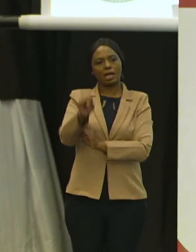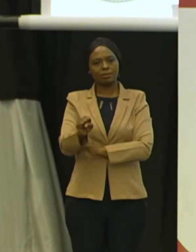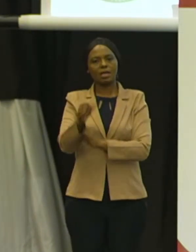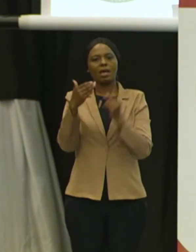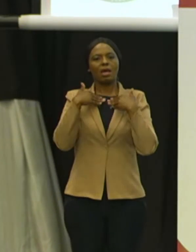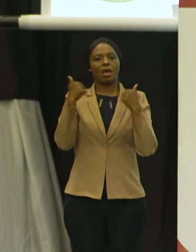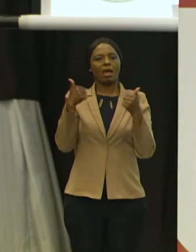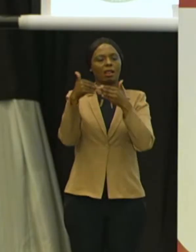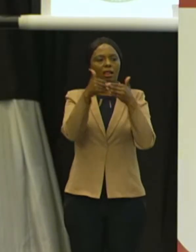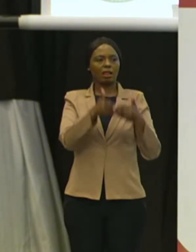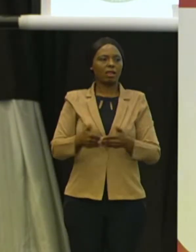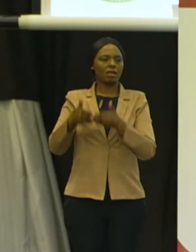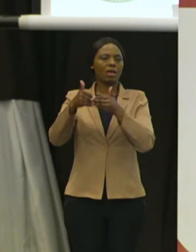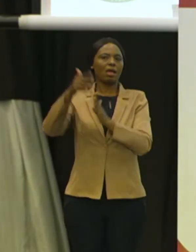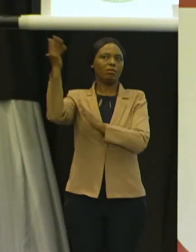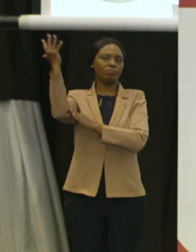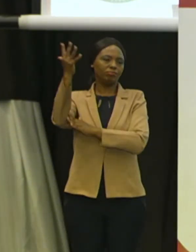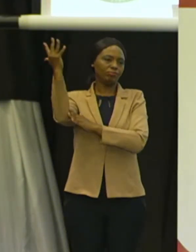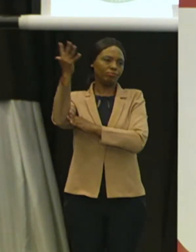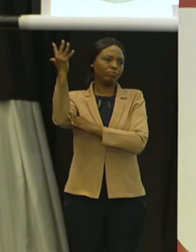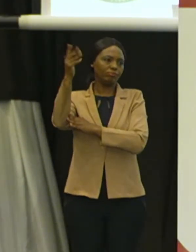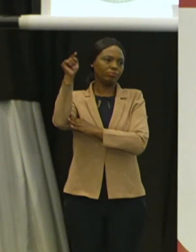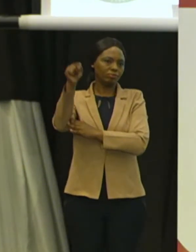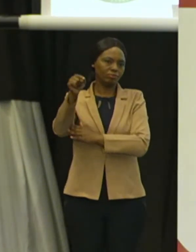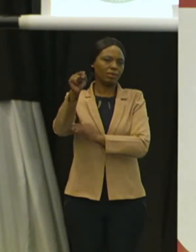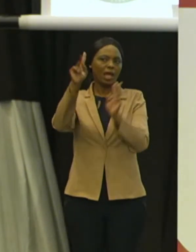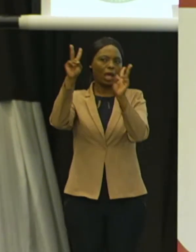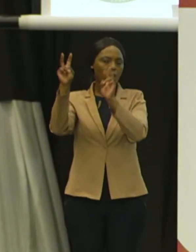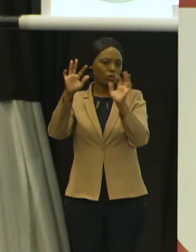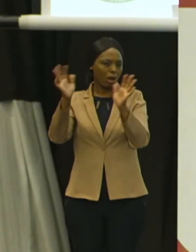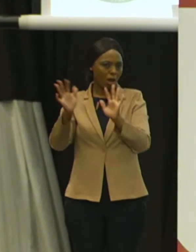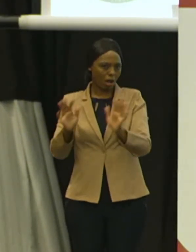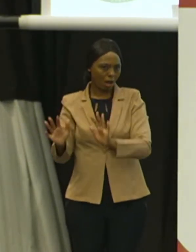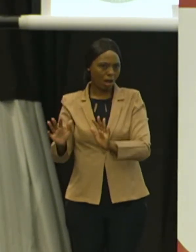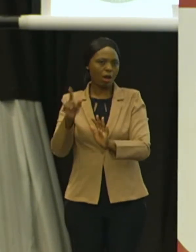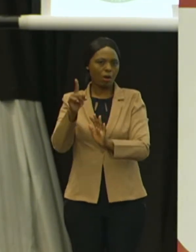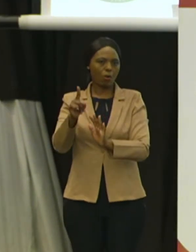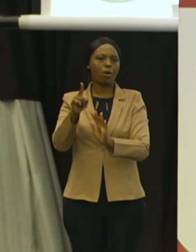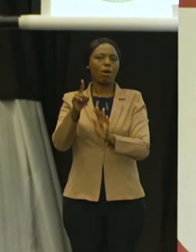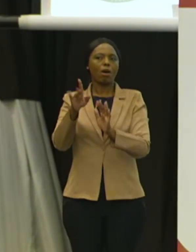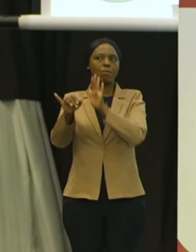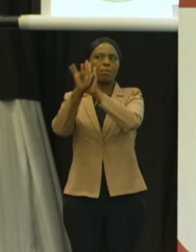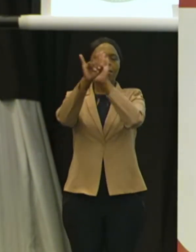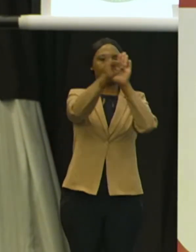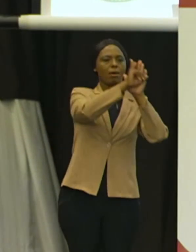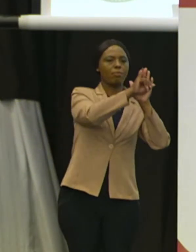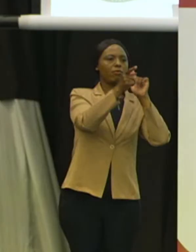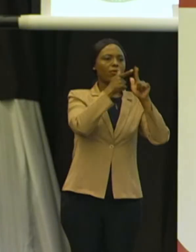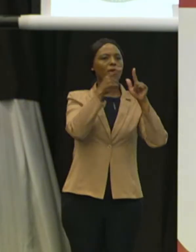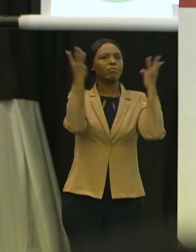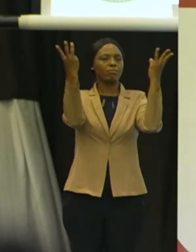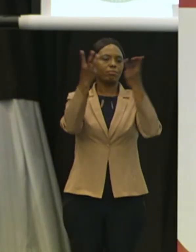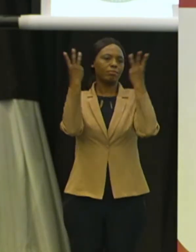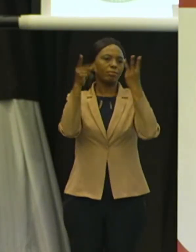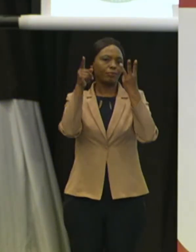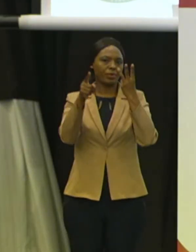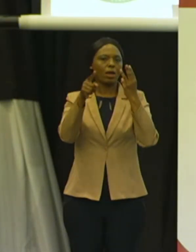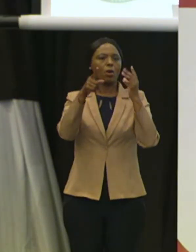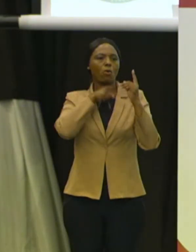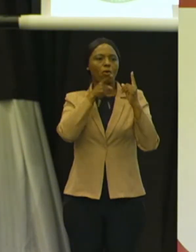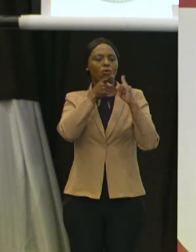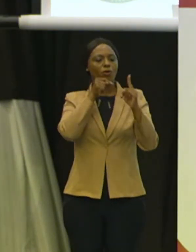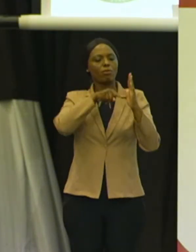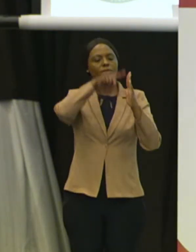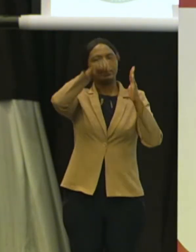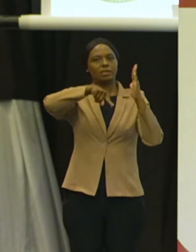healthcare address, followed by a population-specific biobehavioral survey, and we kept